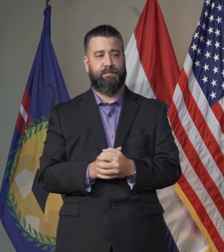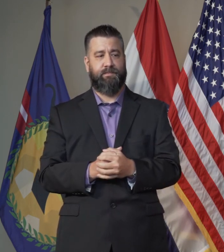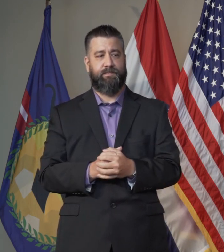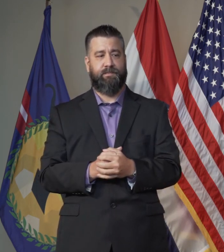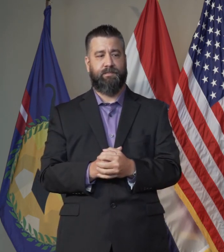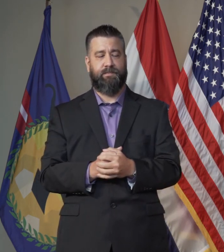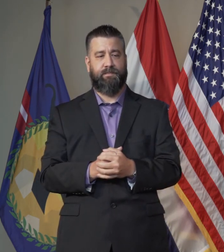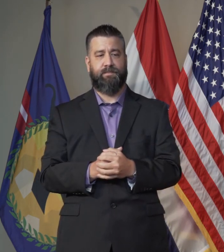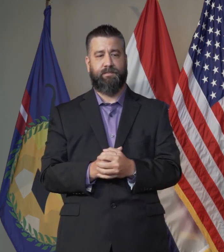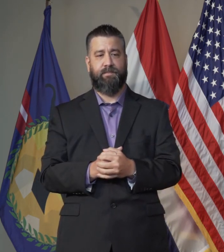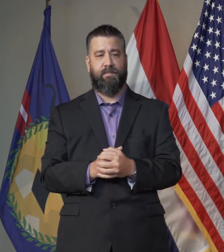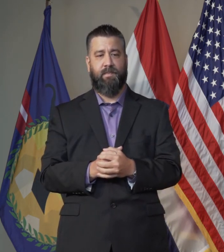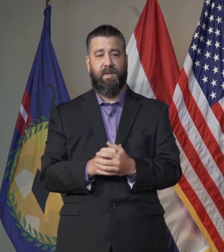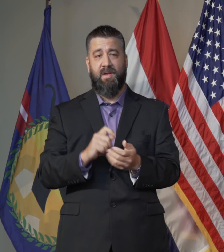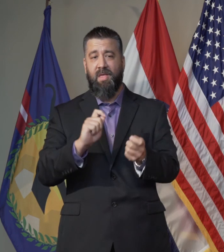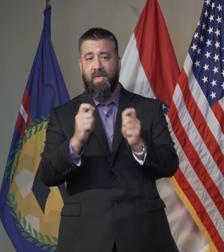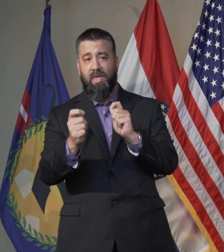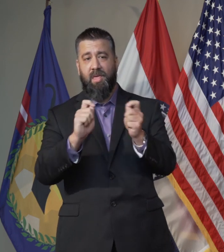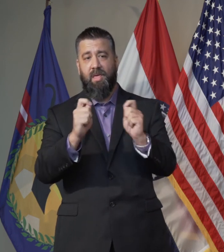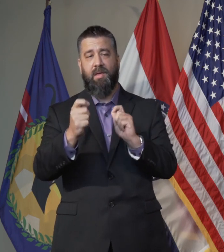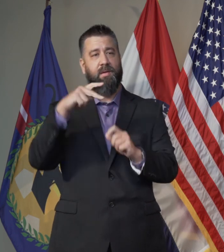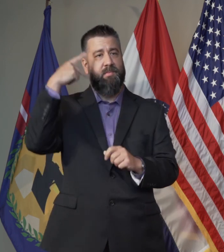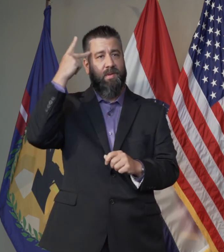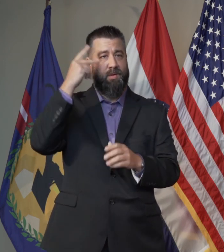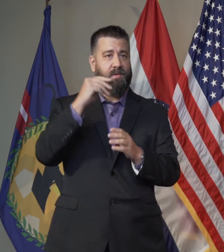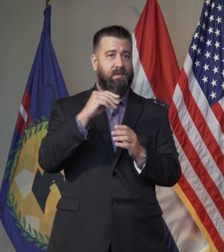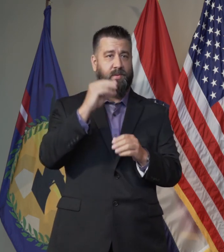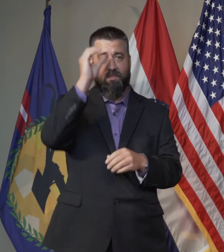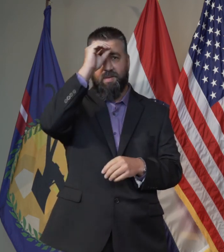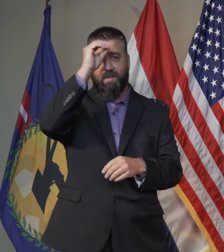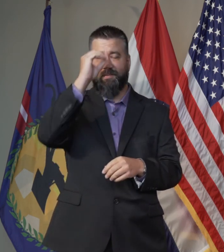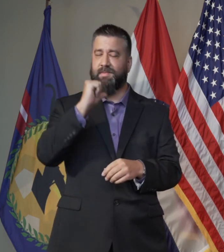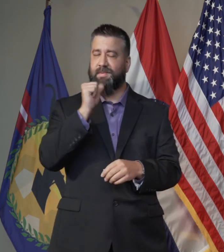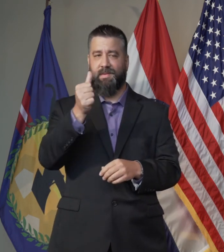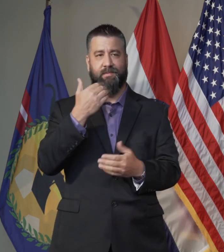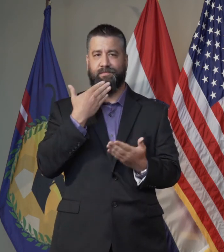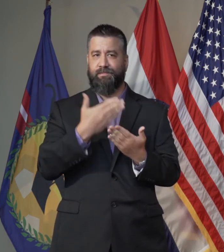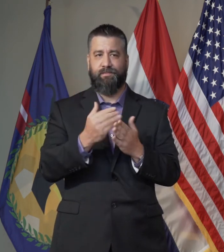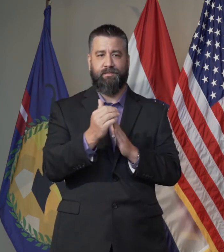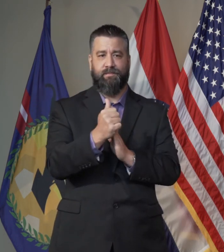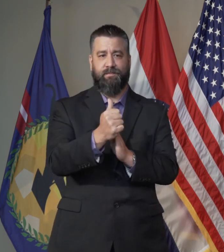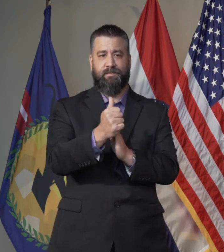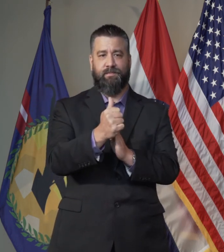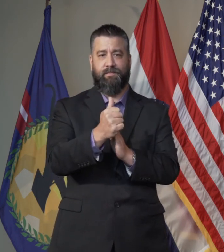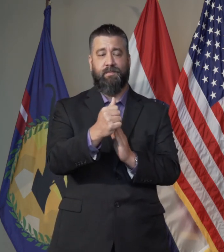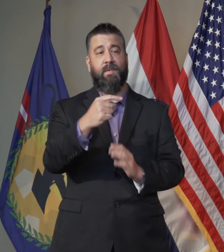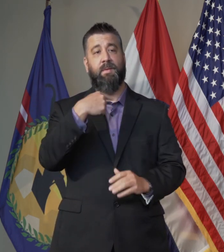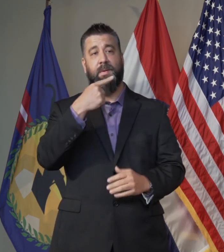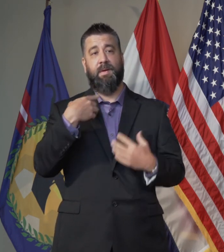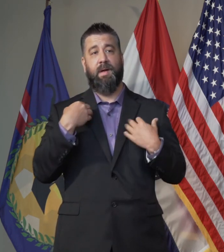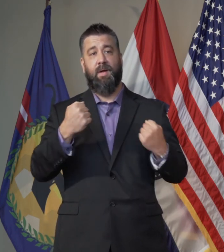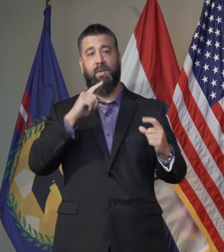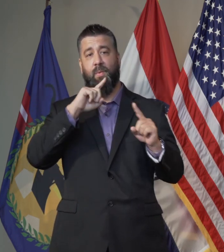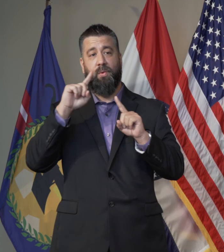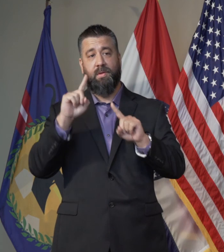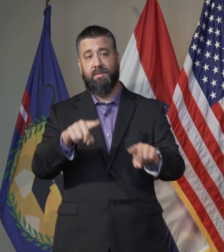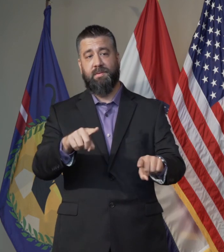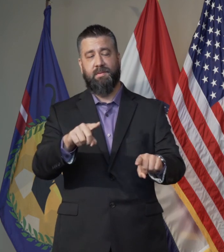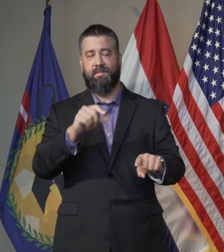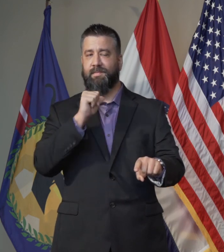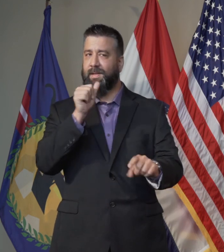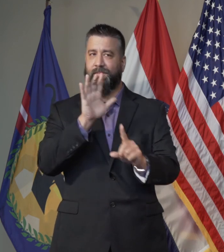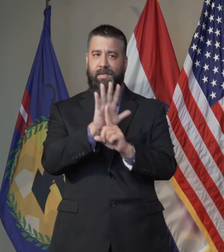Evolving political opinion is not good leadership. Public health orders are not always popular, but they